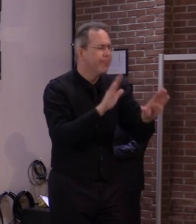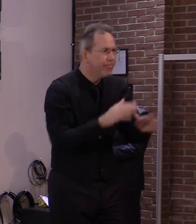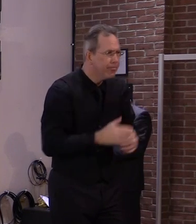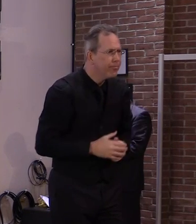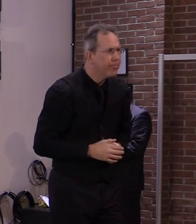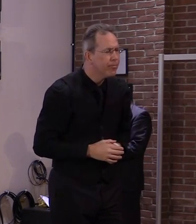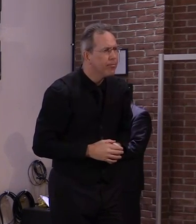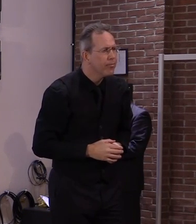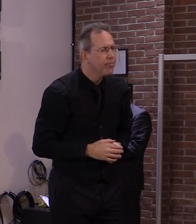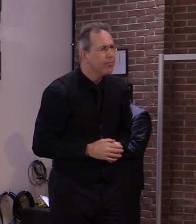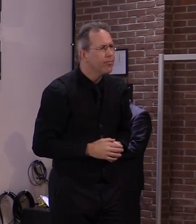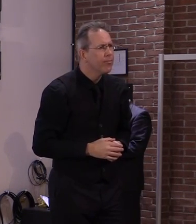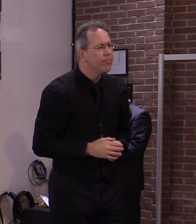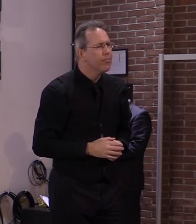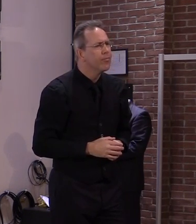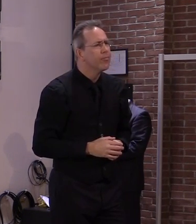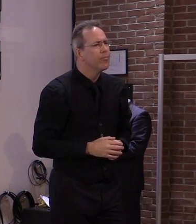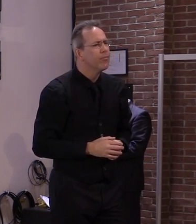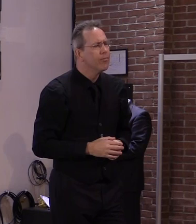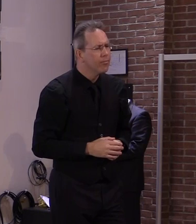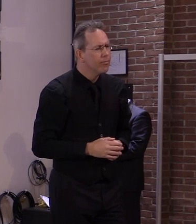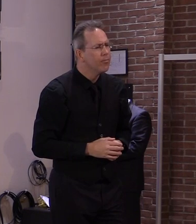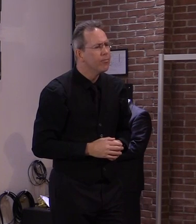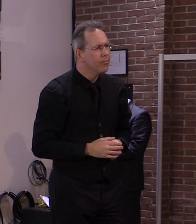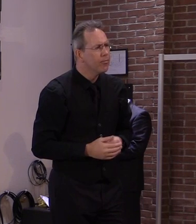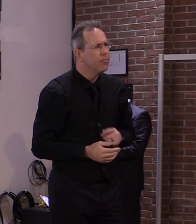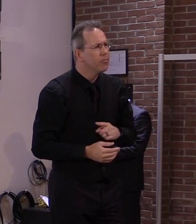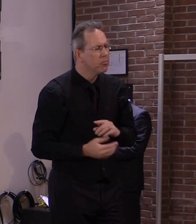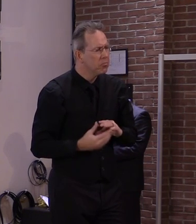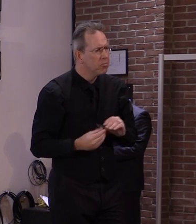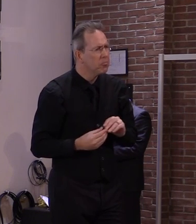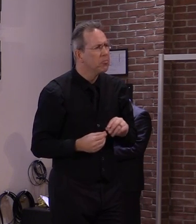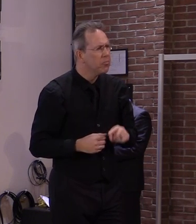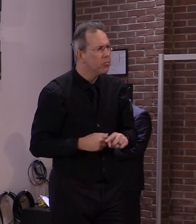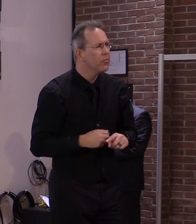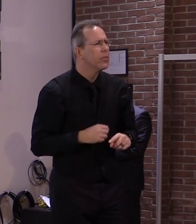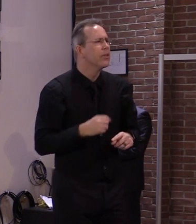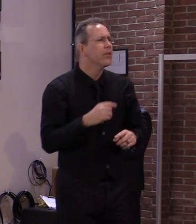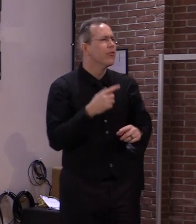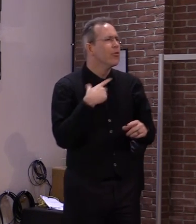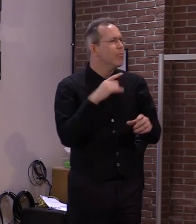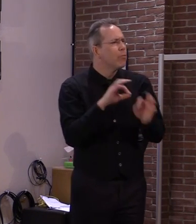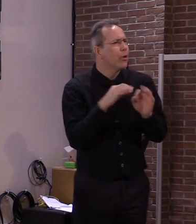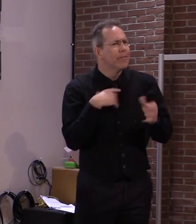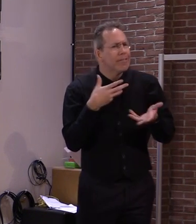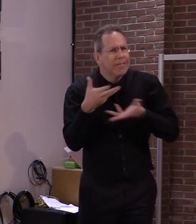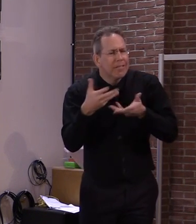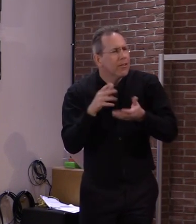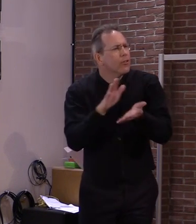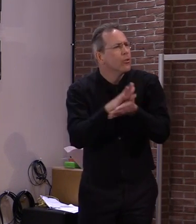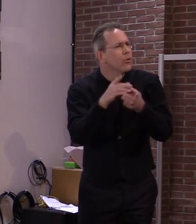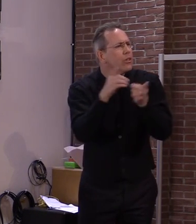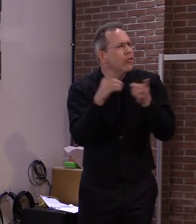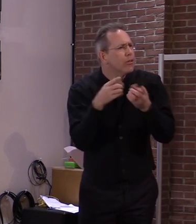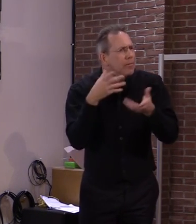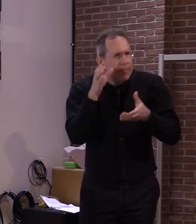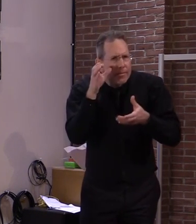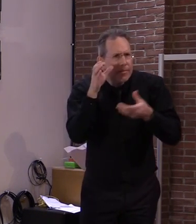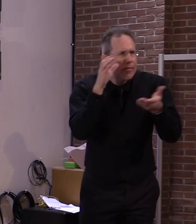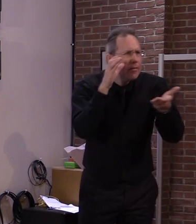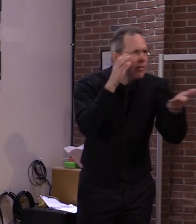they're listening very closely to what their students are going through, what their staff need, and so forth. But then to begin